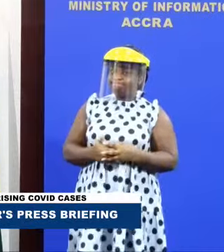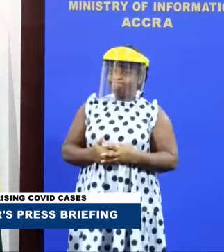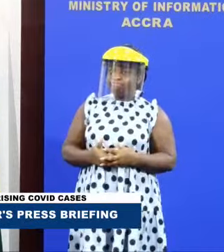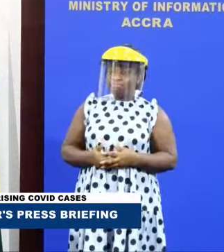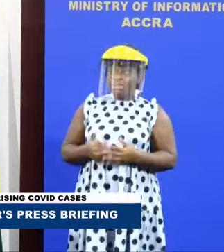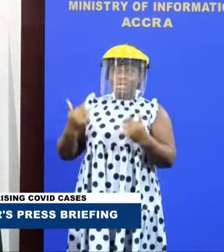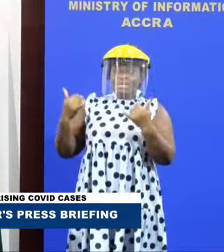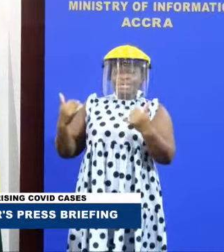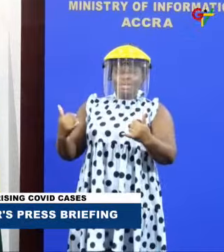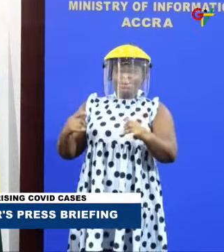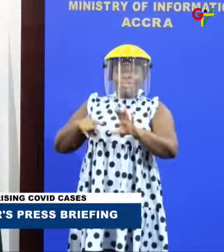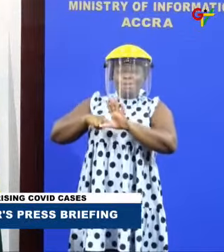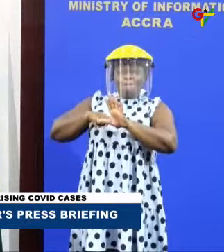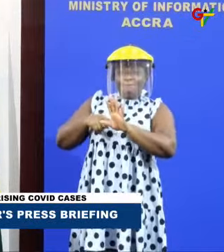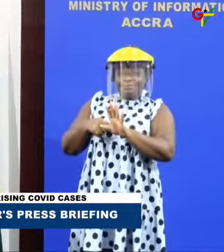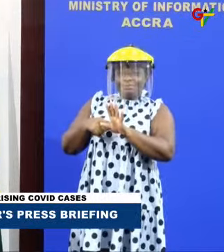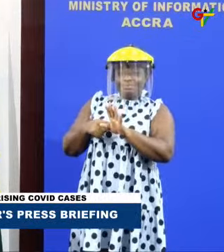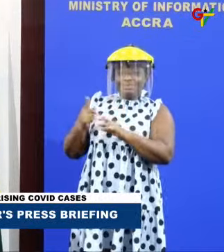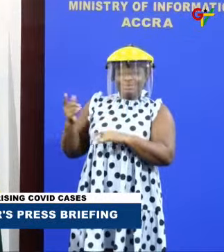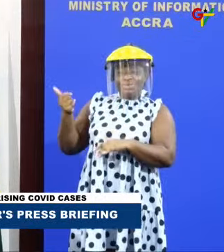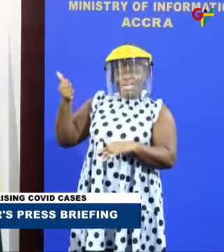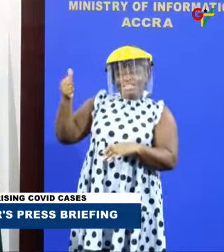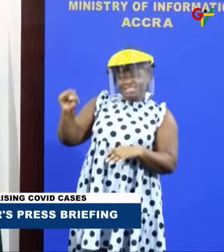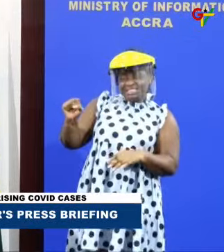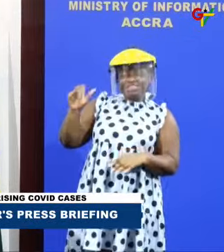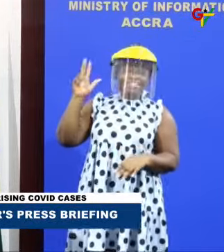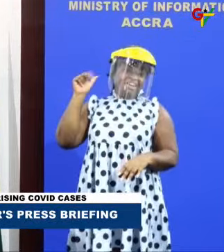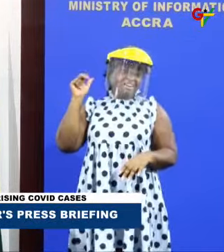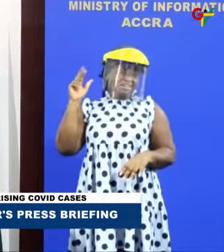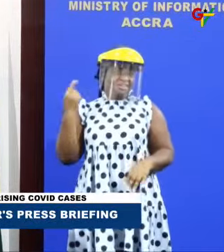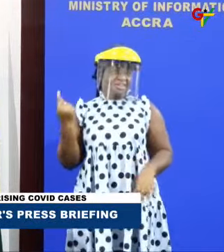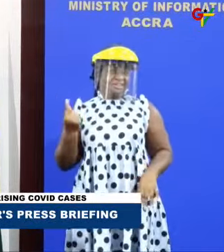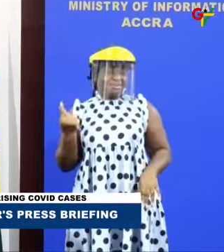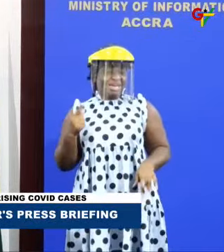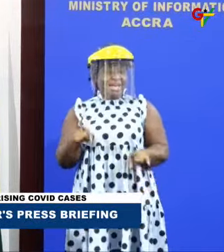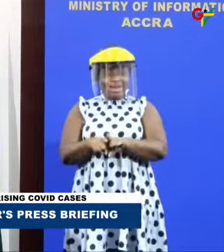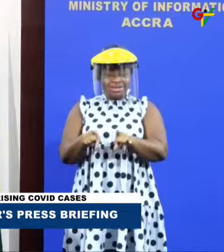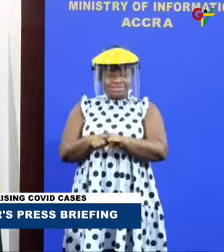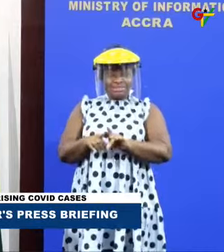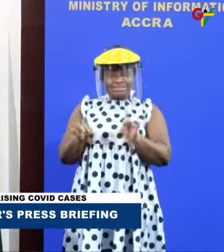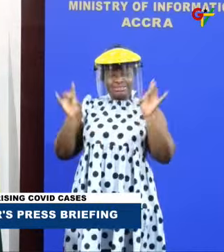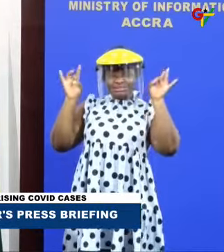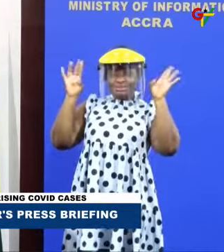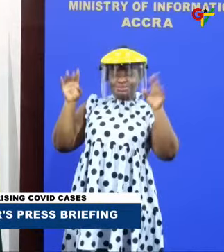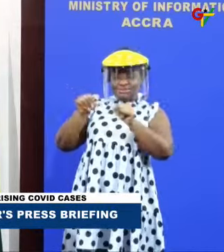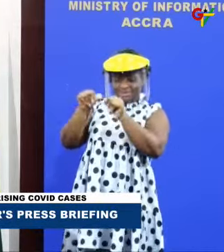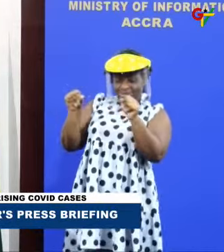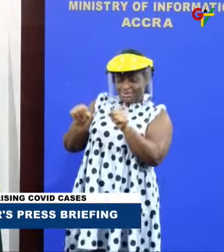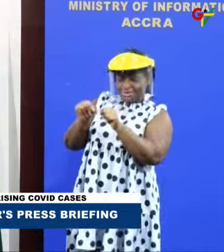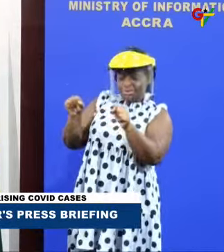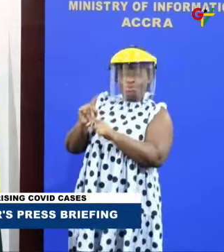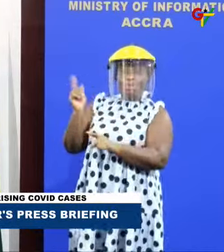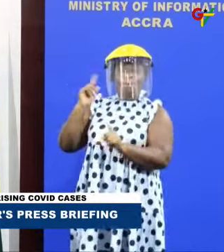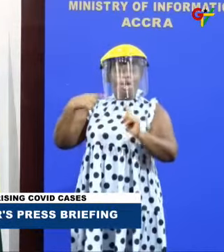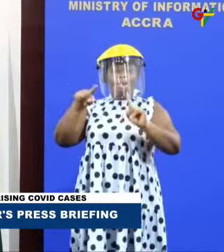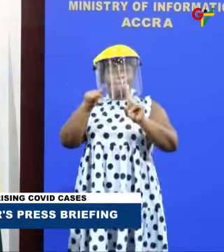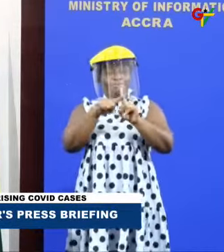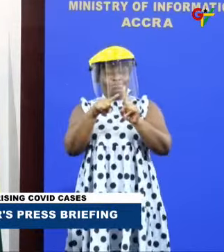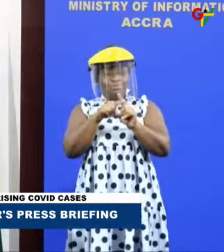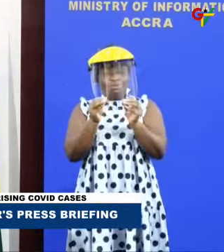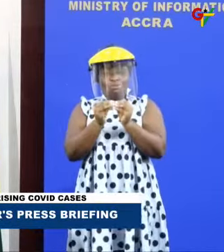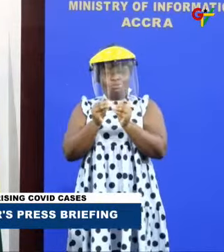We started this with Ashanti and Greater Accra as the core areas where the surge was